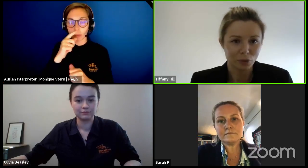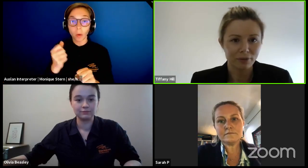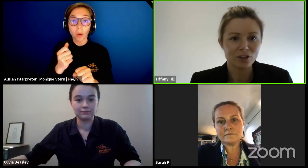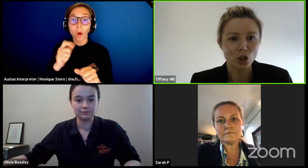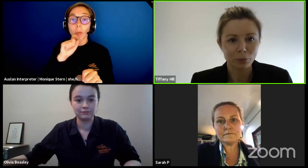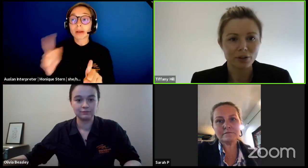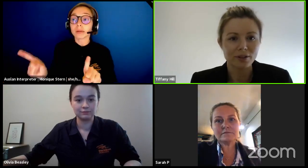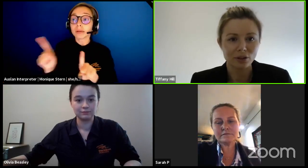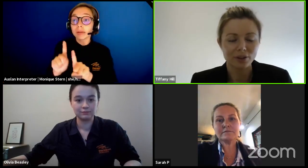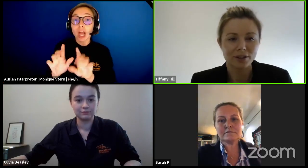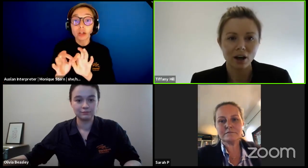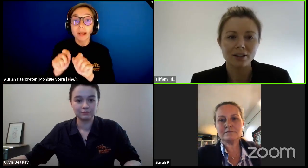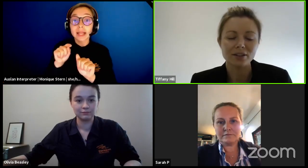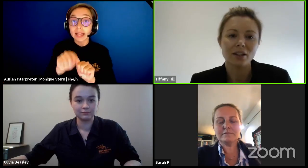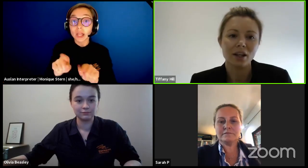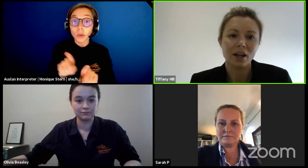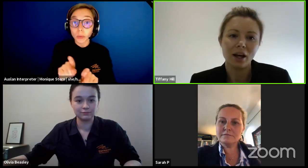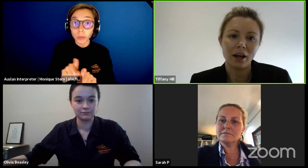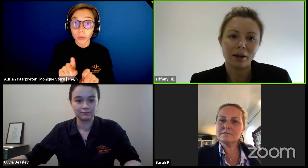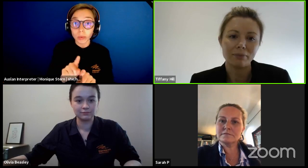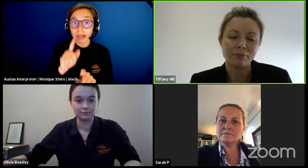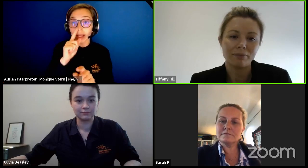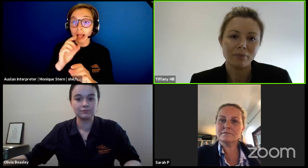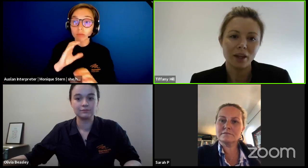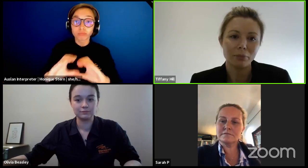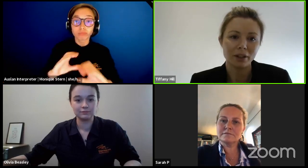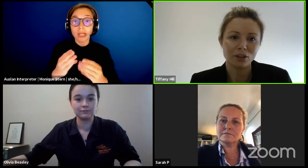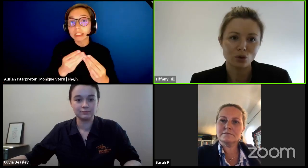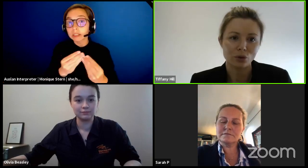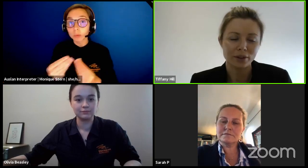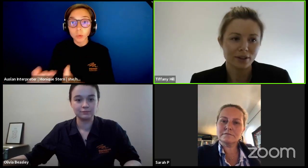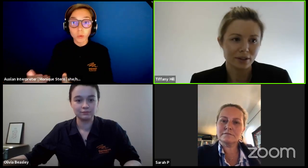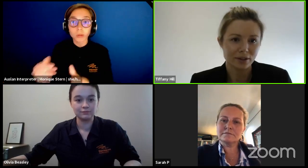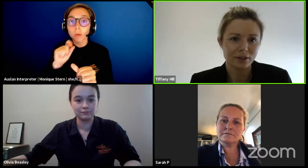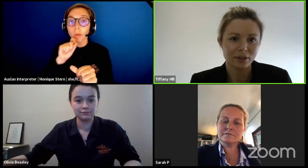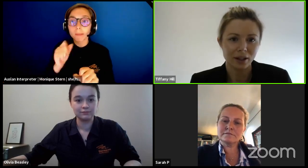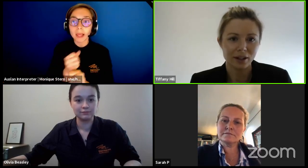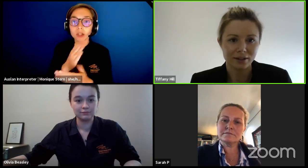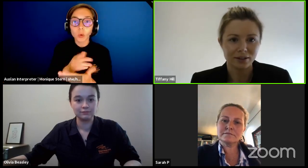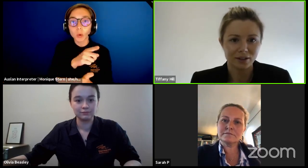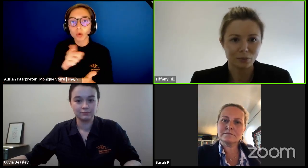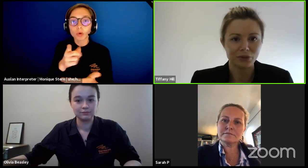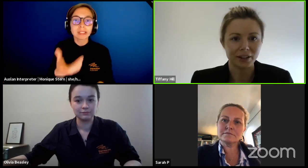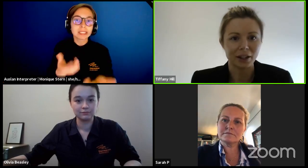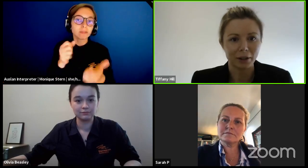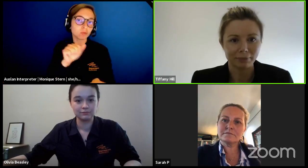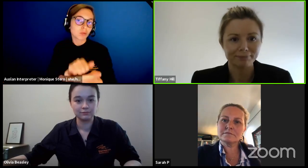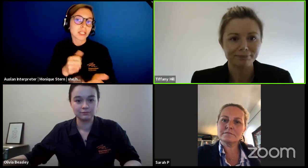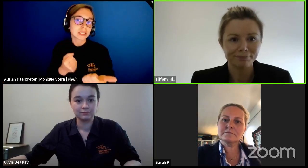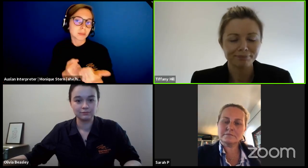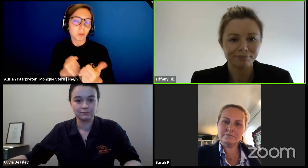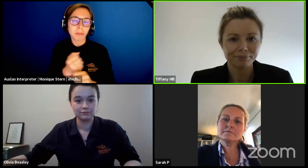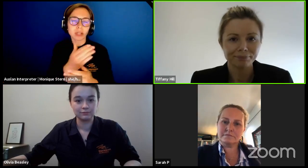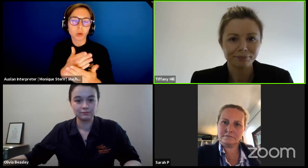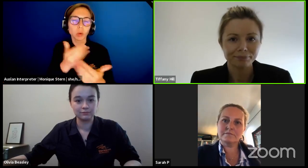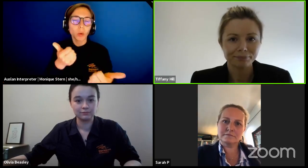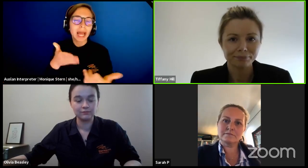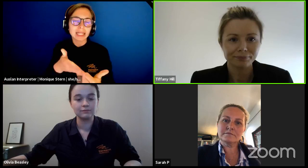because we will have interpreters on site and making sure it's as accessible as it can be.